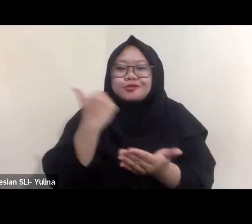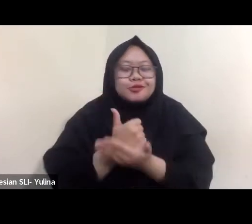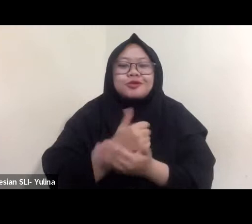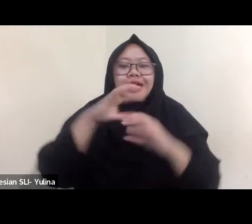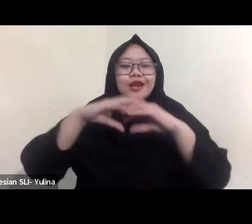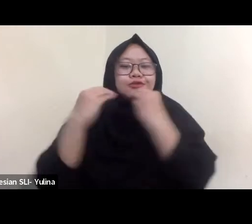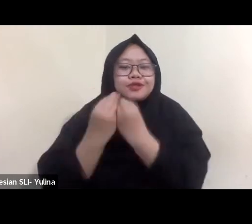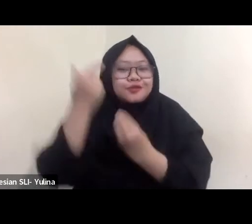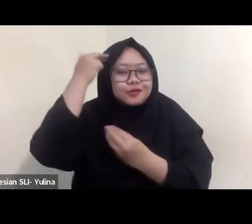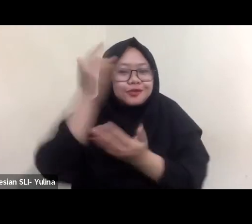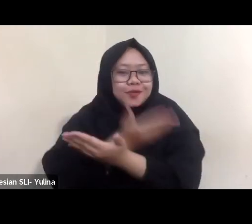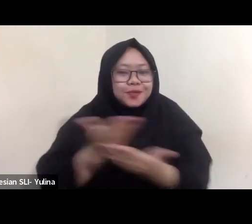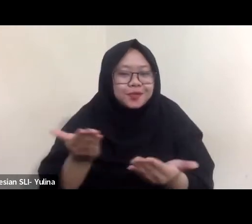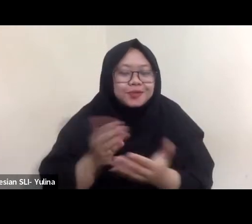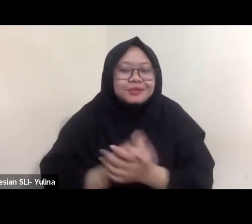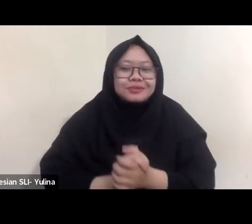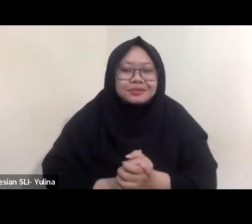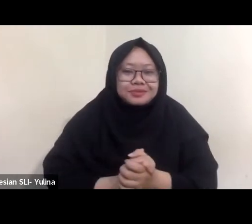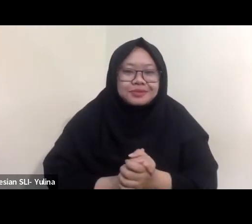Let me